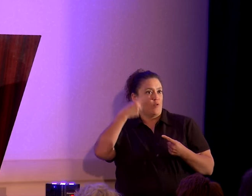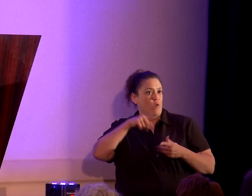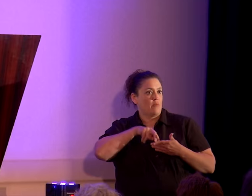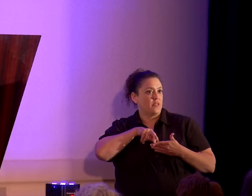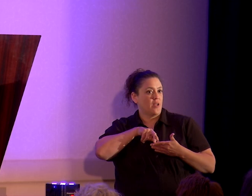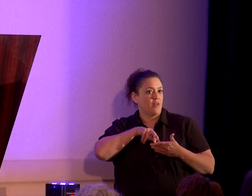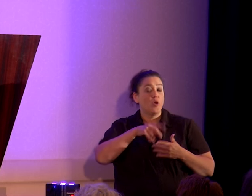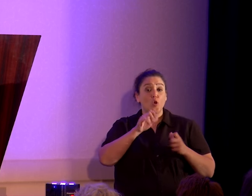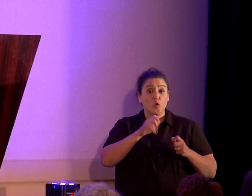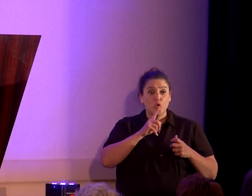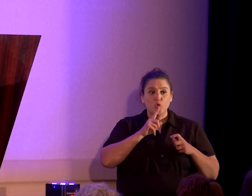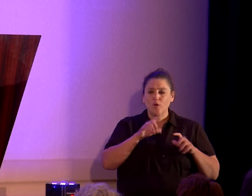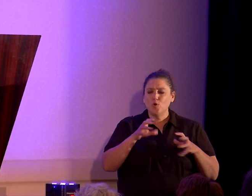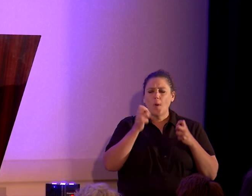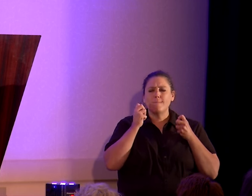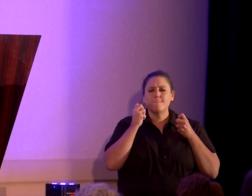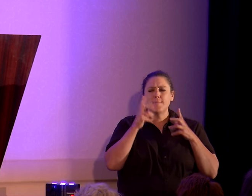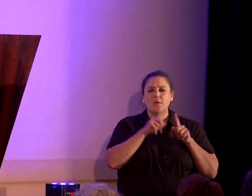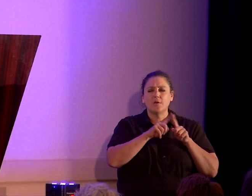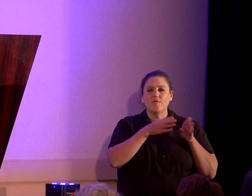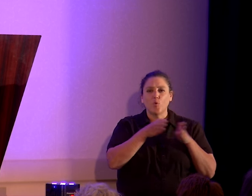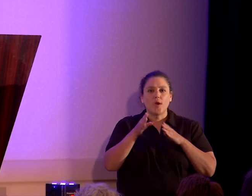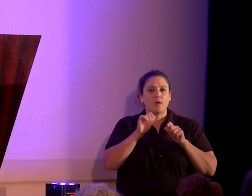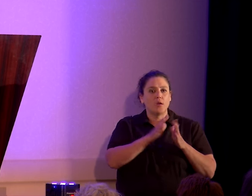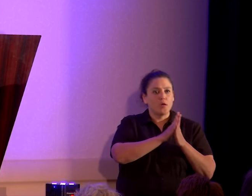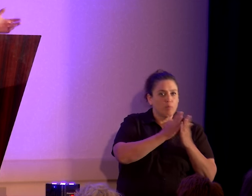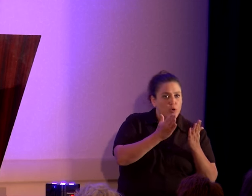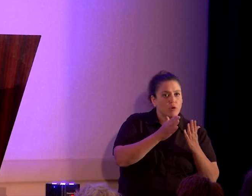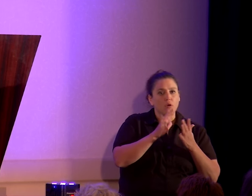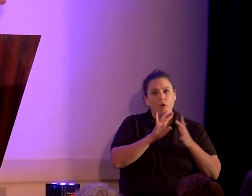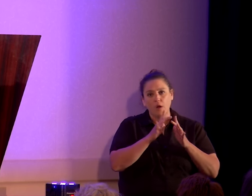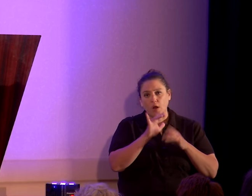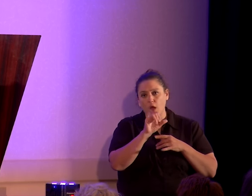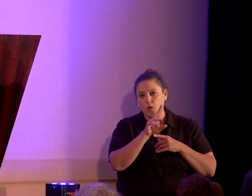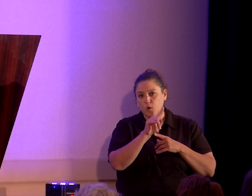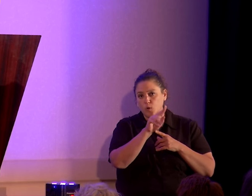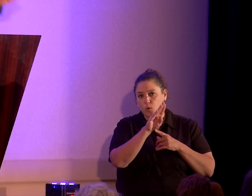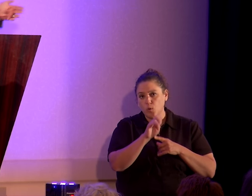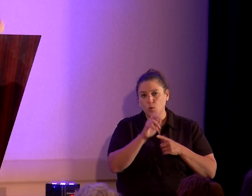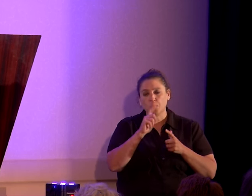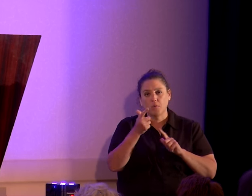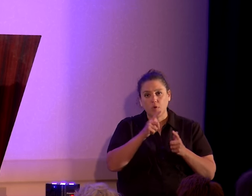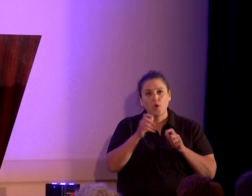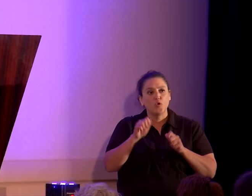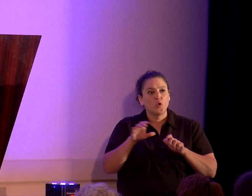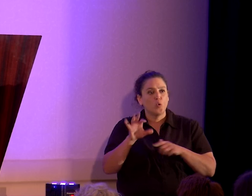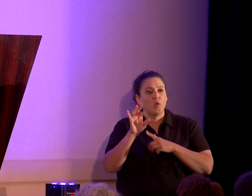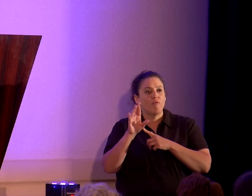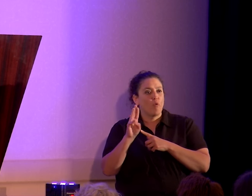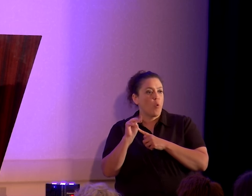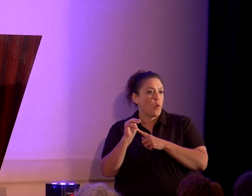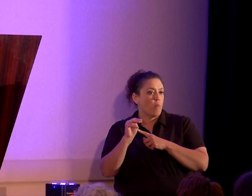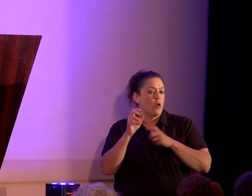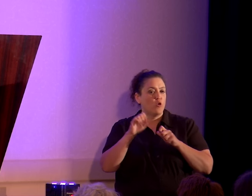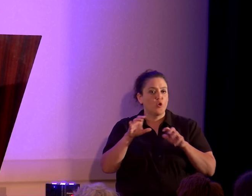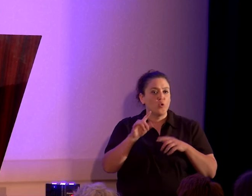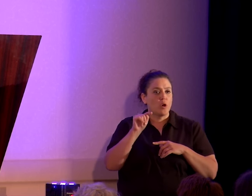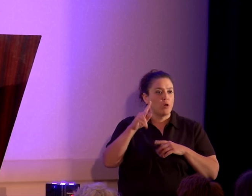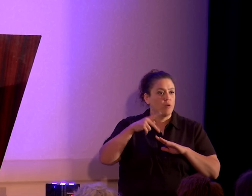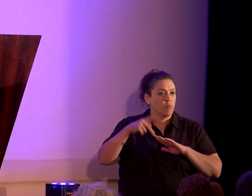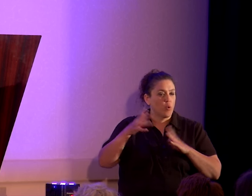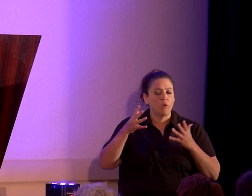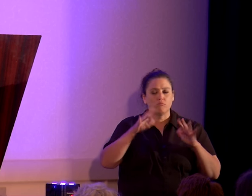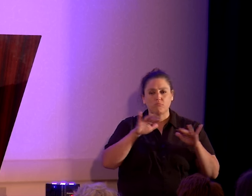you know, you can debate a million different ways. You can debate in a book. can debate online and YouTube where you submit proposals back and forth. You can do it on a forum. You can do it on the TV show.